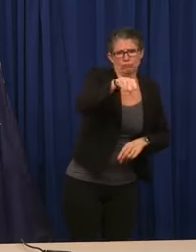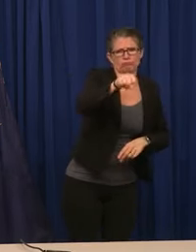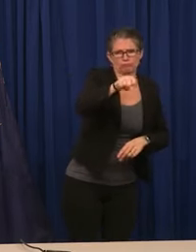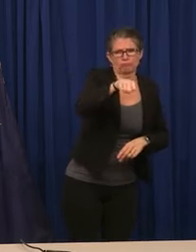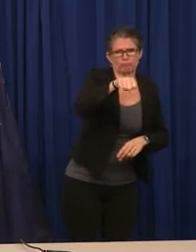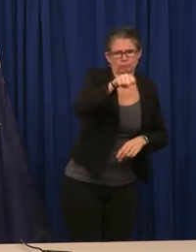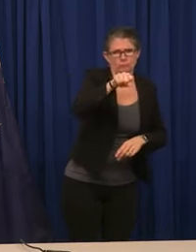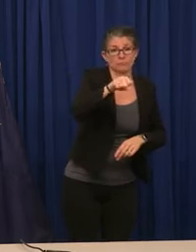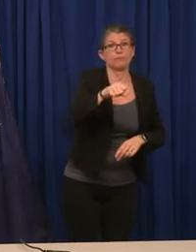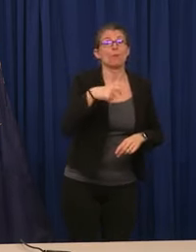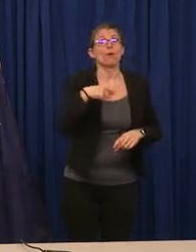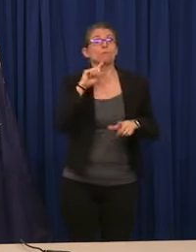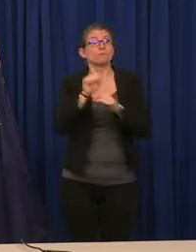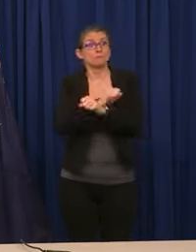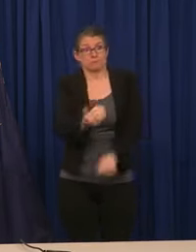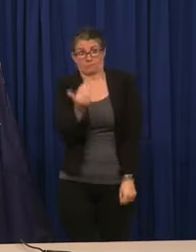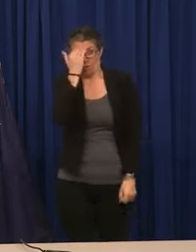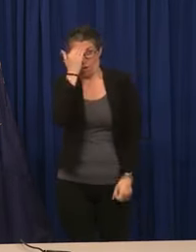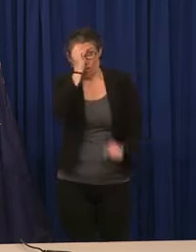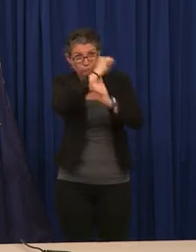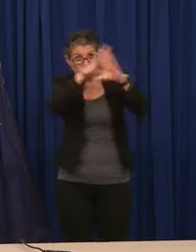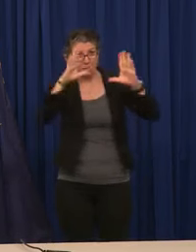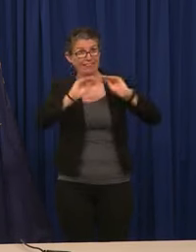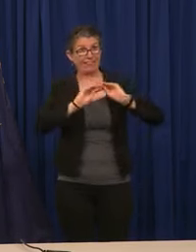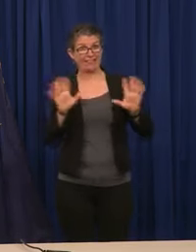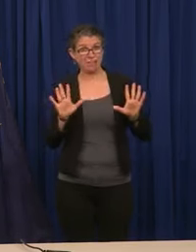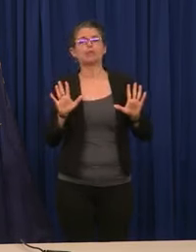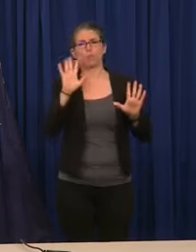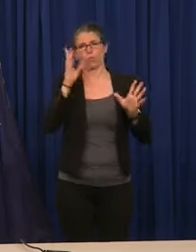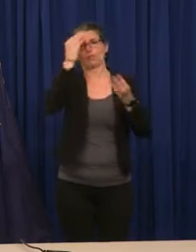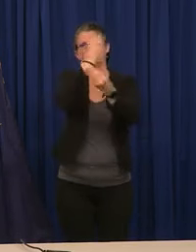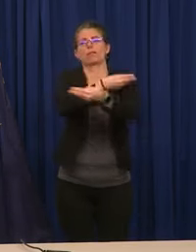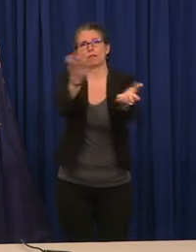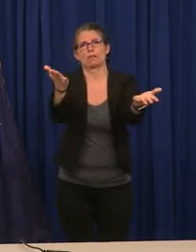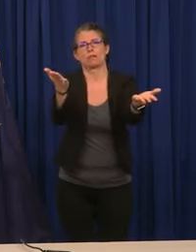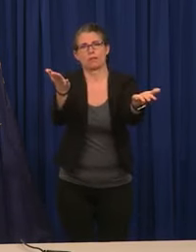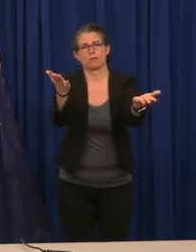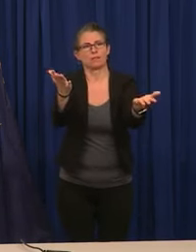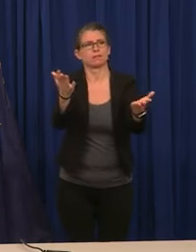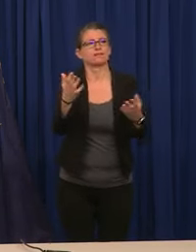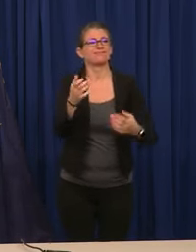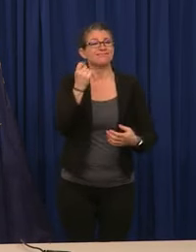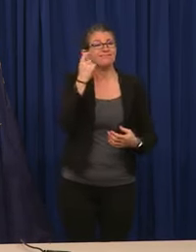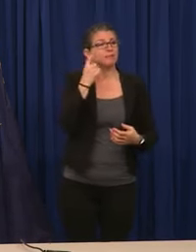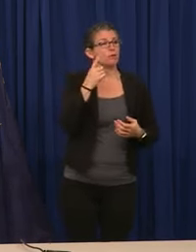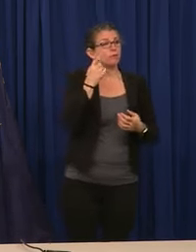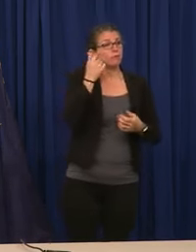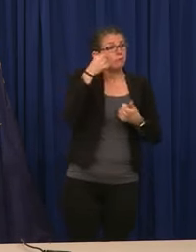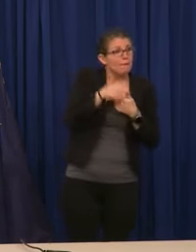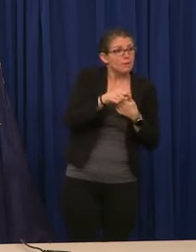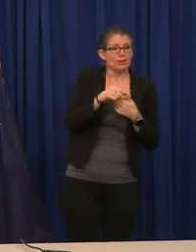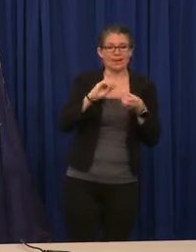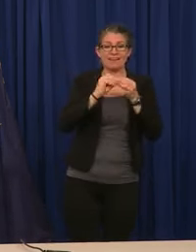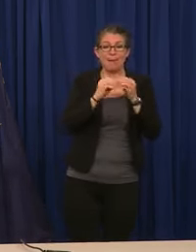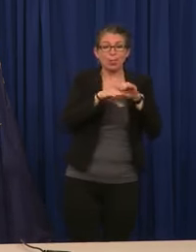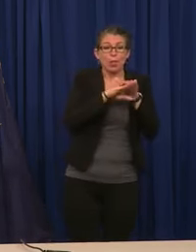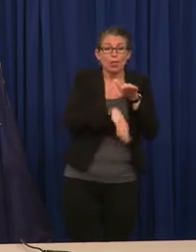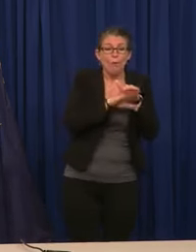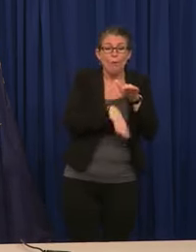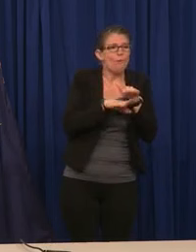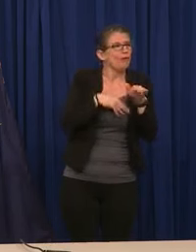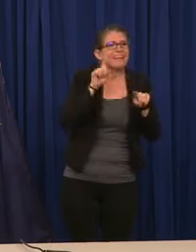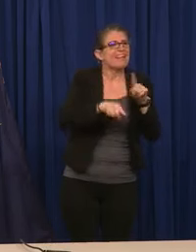based on a sufficiently high number of cases. So I don't have much more for you right now, but I do know that our epi